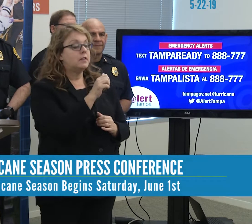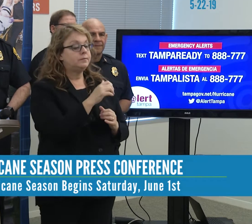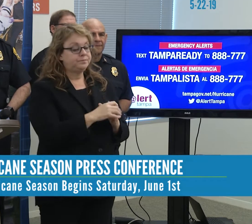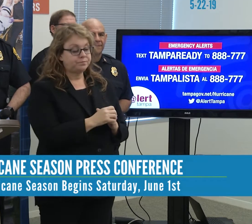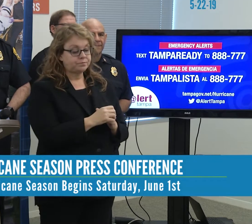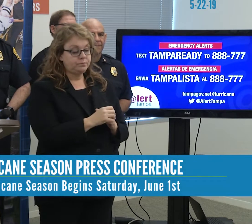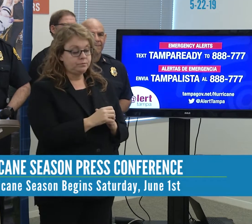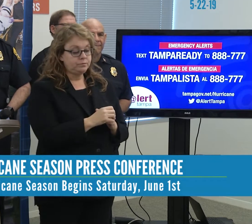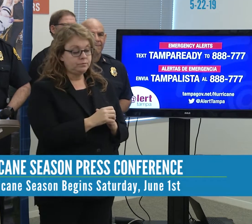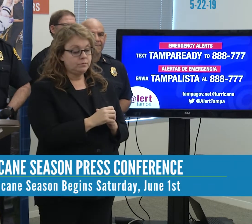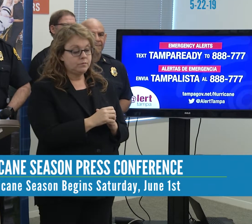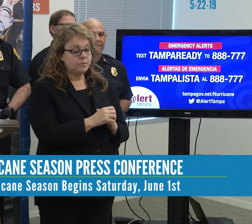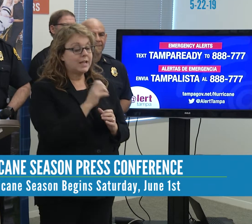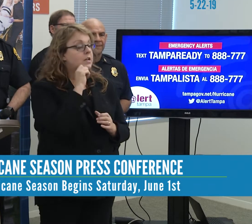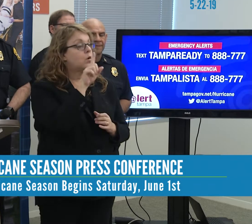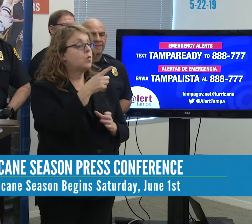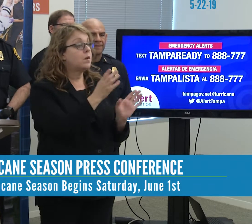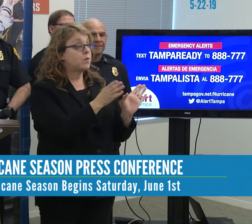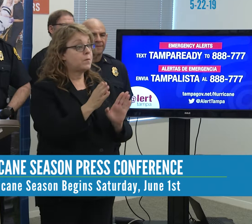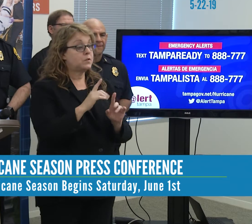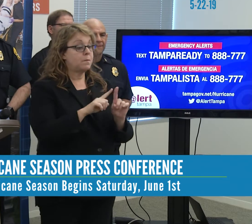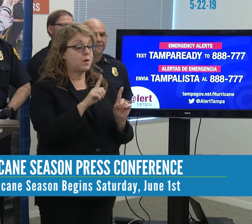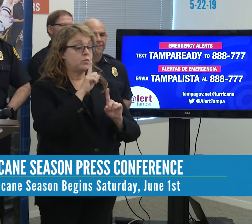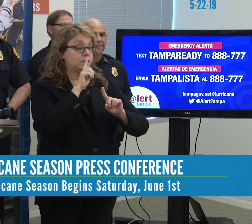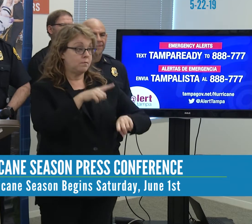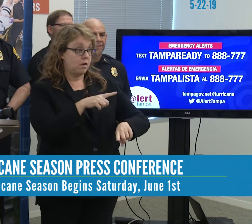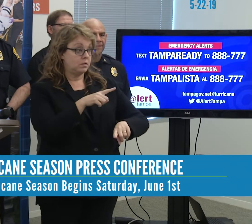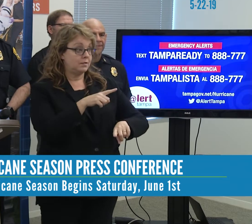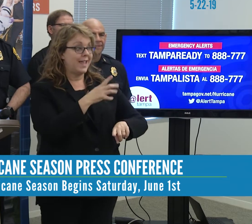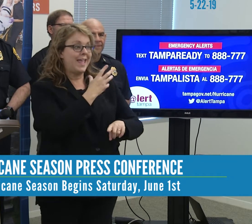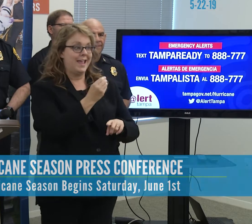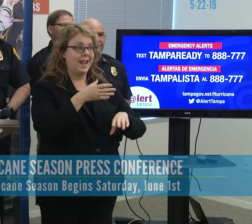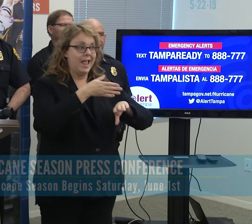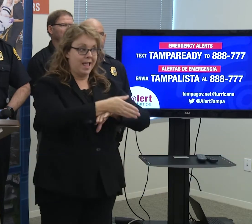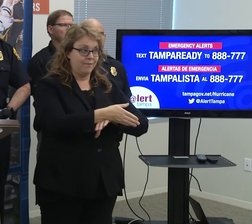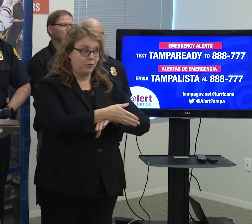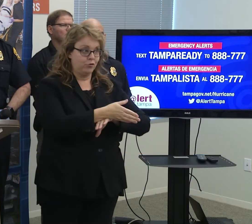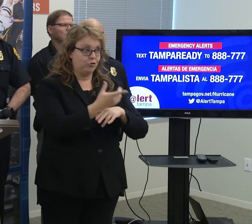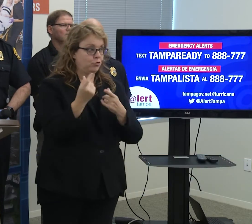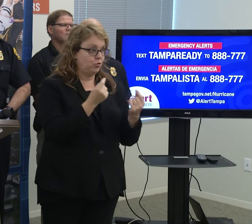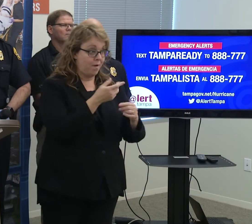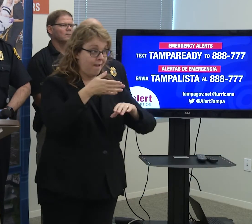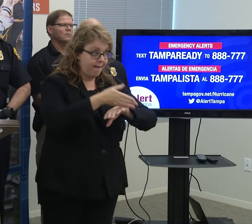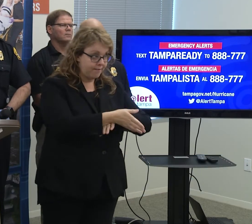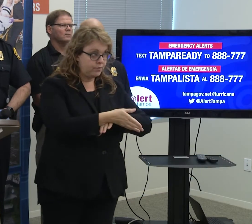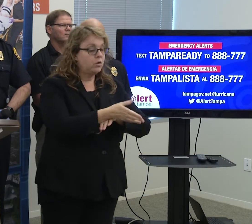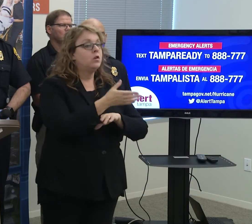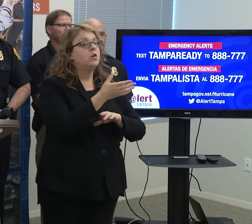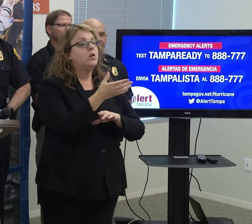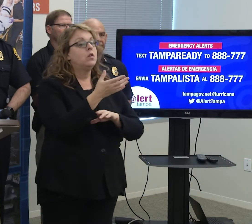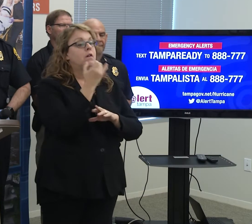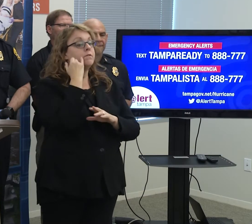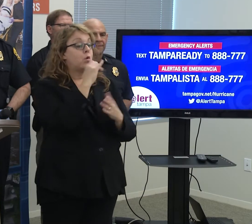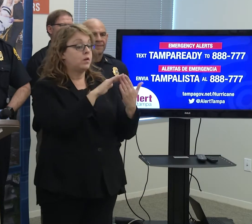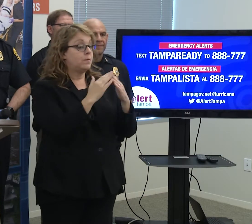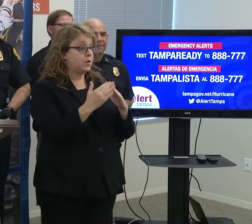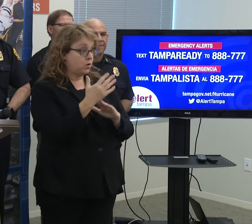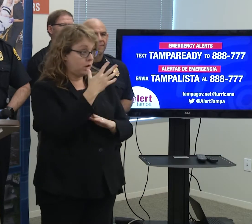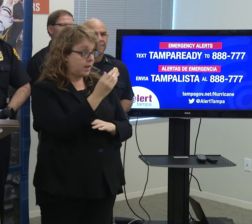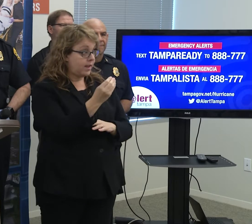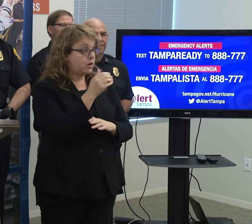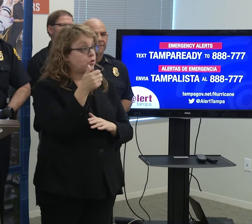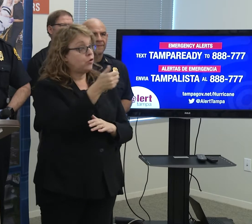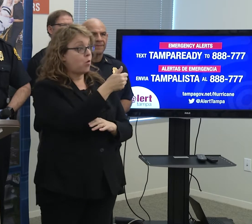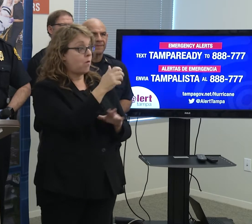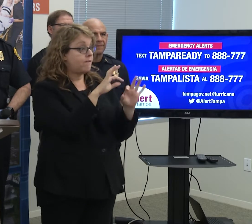the preparation, it is the response, but it is also the recovery. The recovery with regards to the community